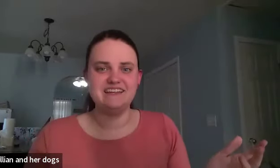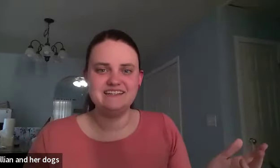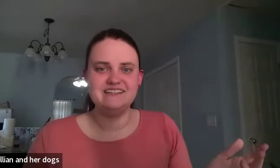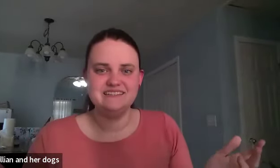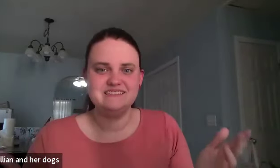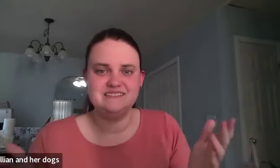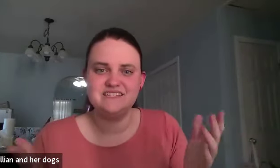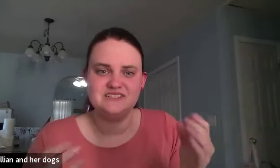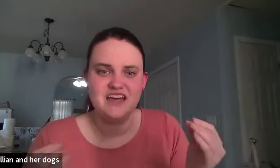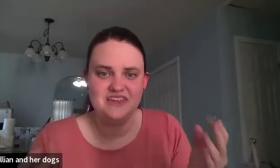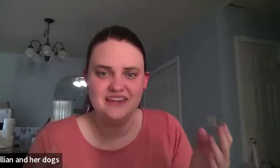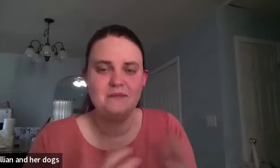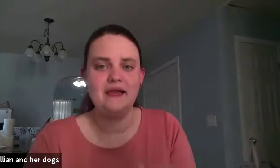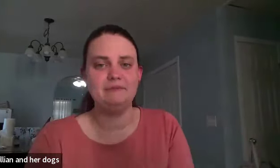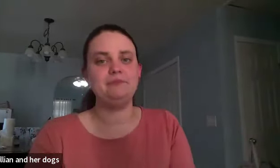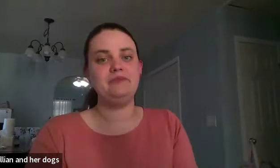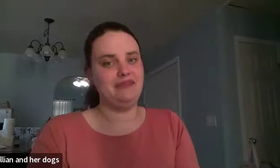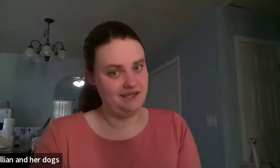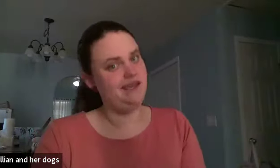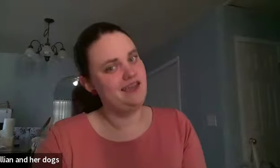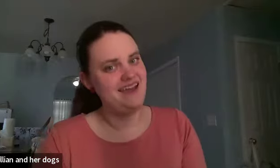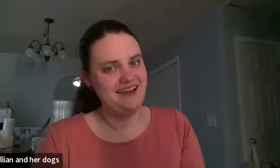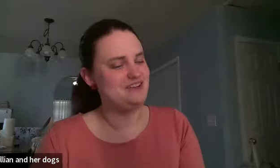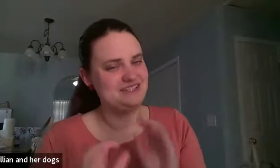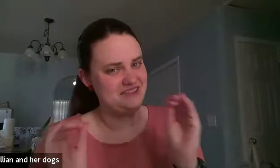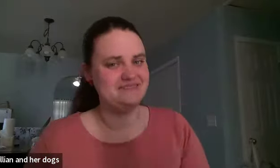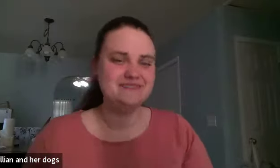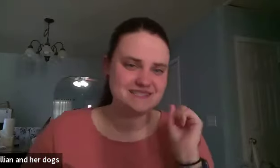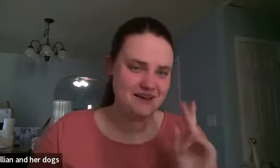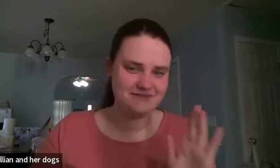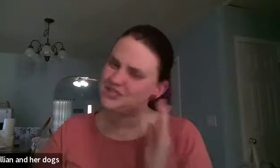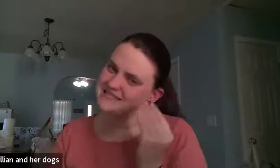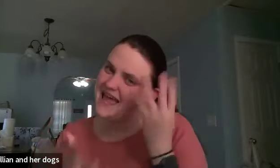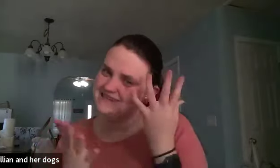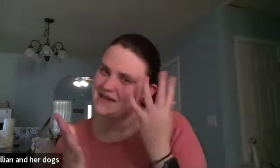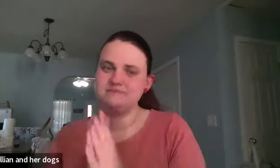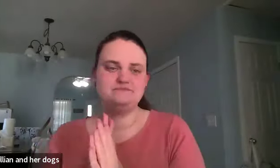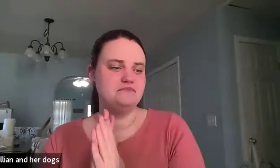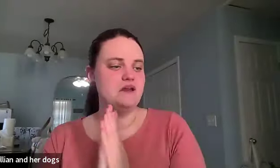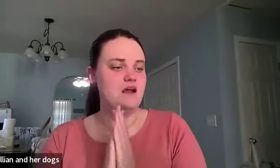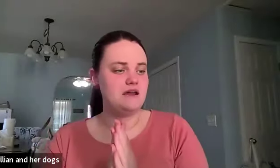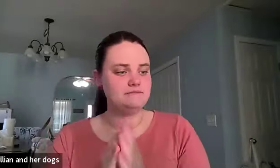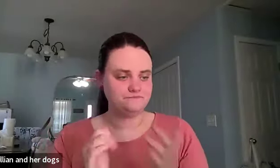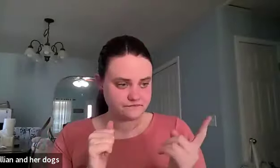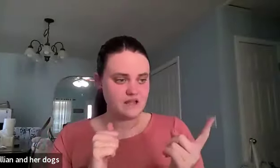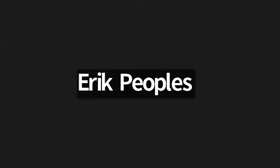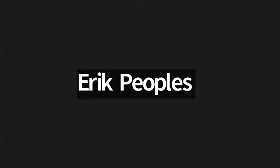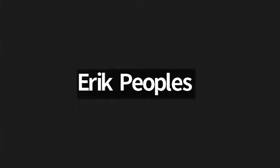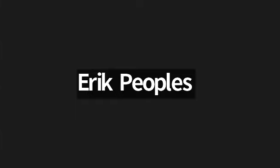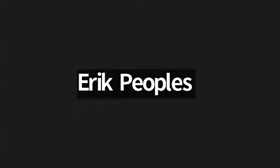like, "There's nothing," and I'm like, "Yeah, there's nothing." So just a heads up. But all right. What you saying,